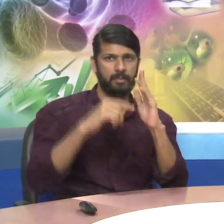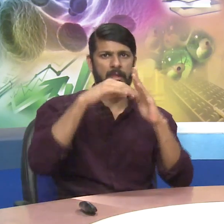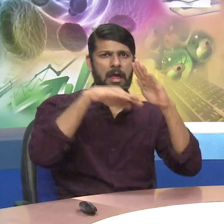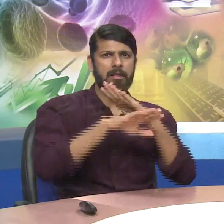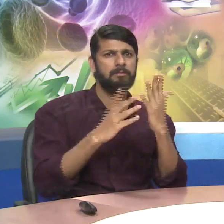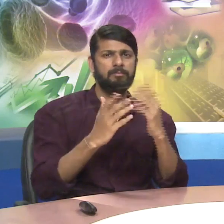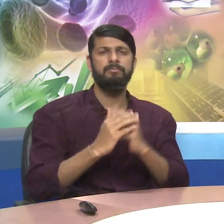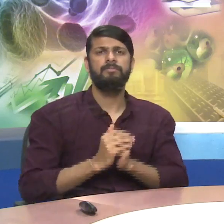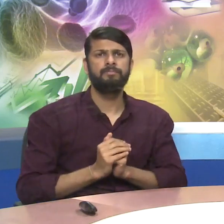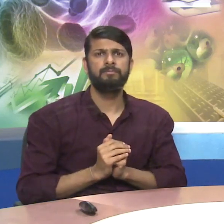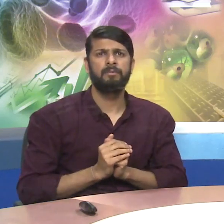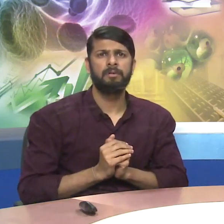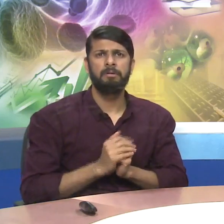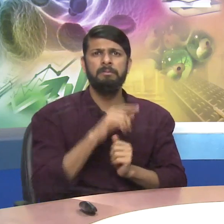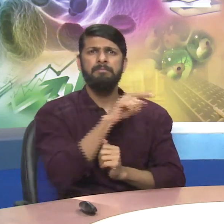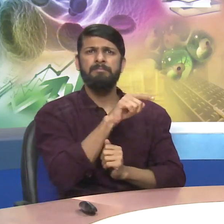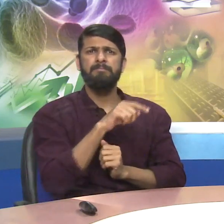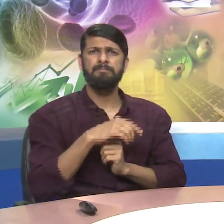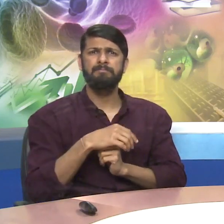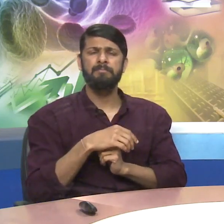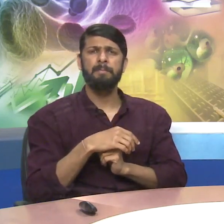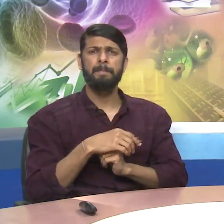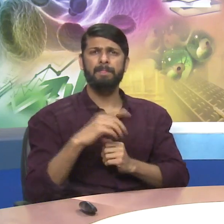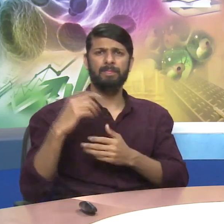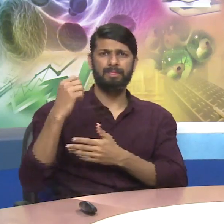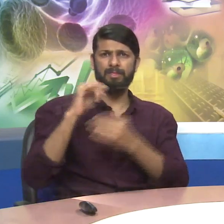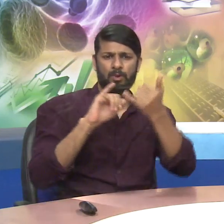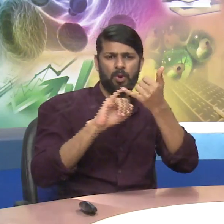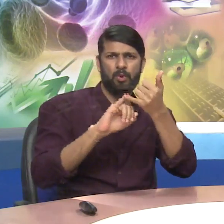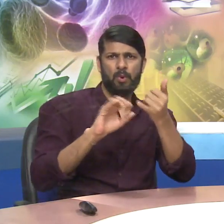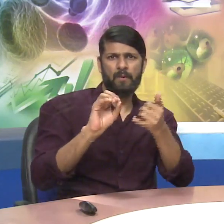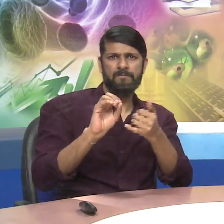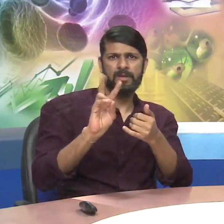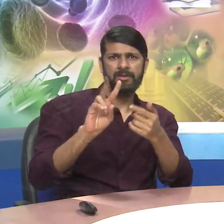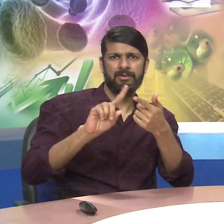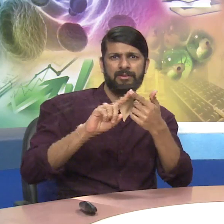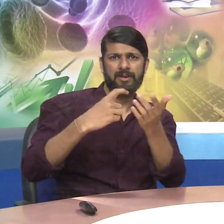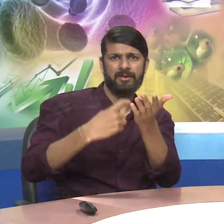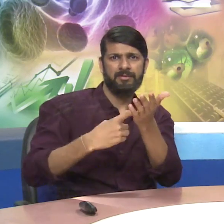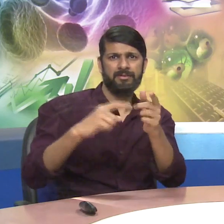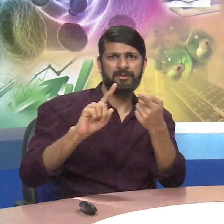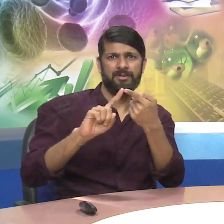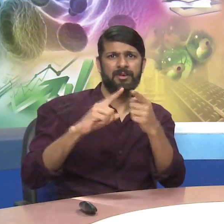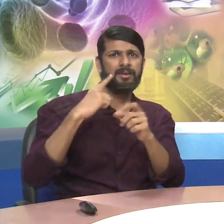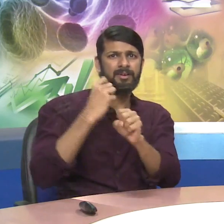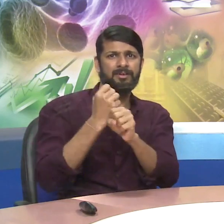In Constitution Preamble, in brief, we explain the objectives